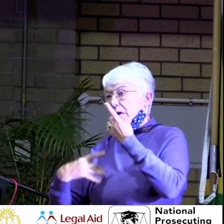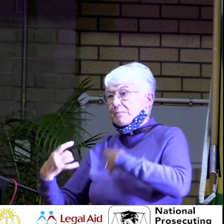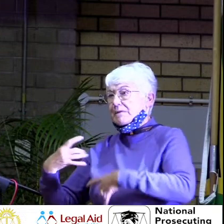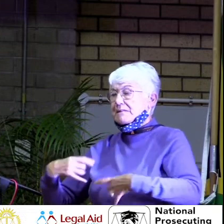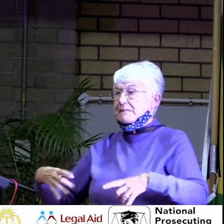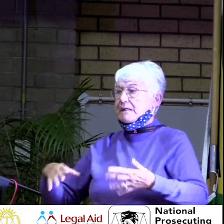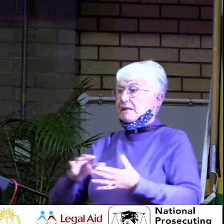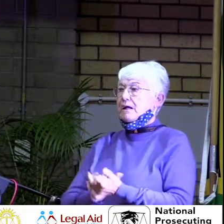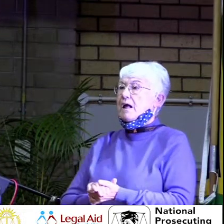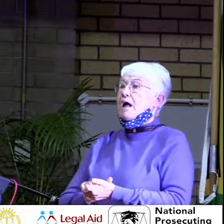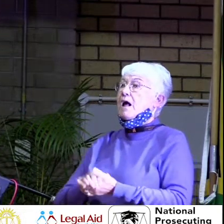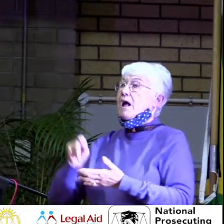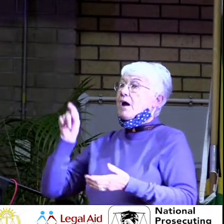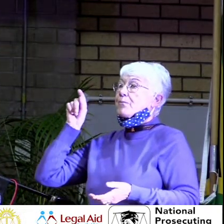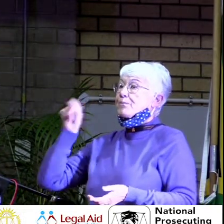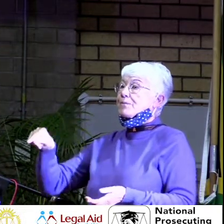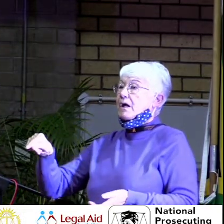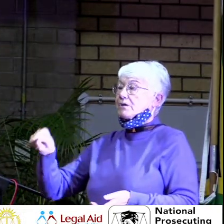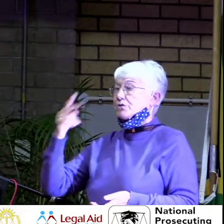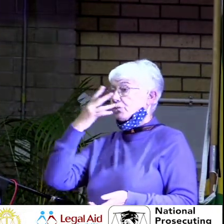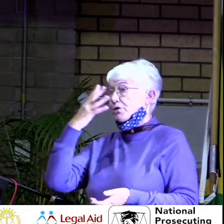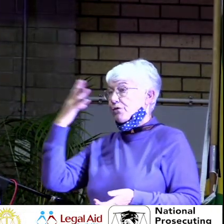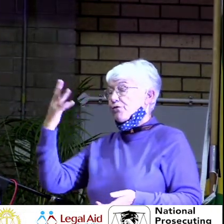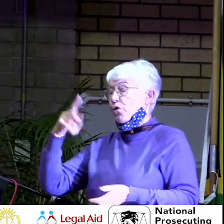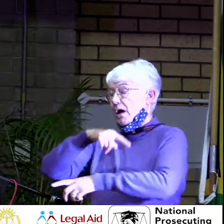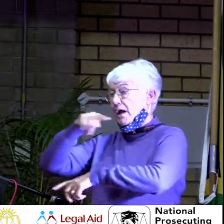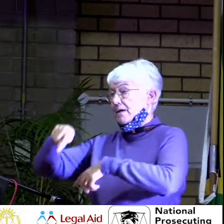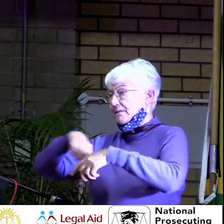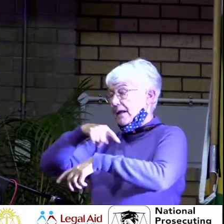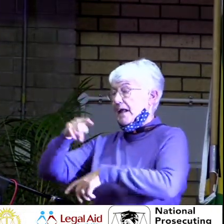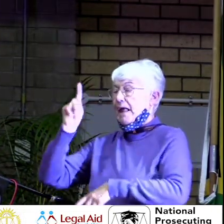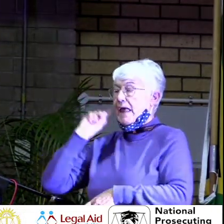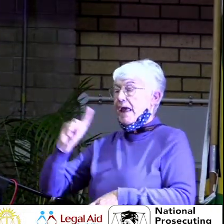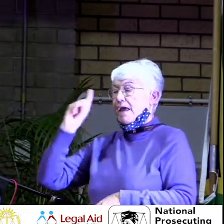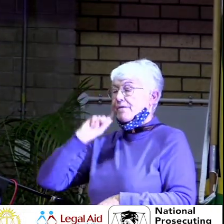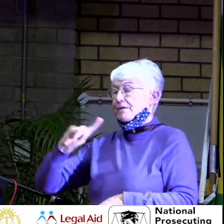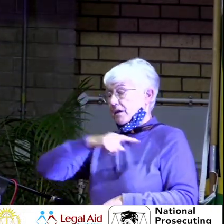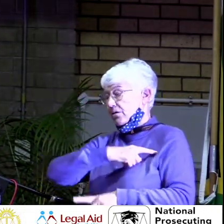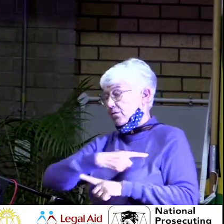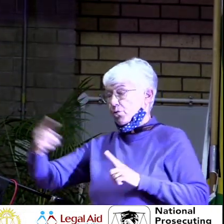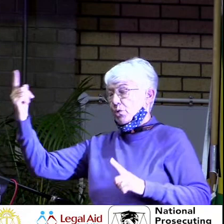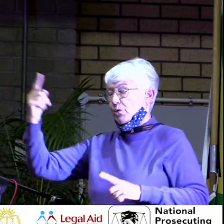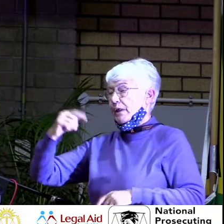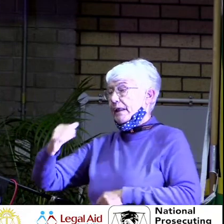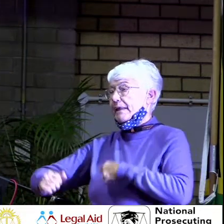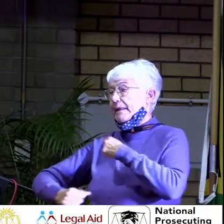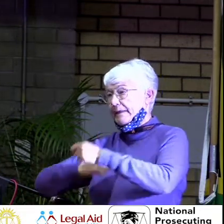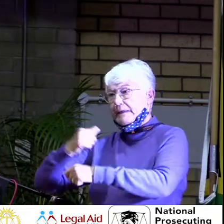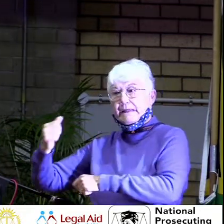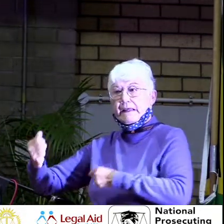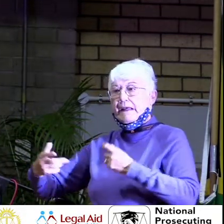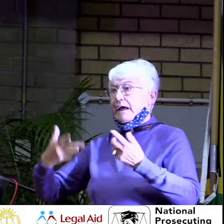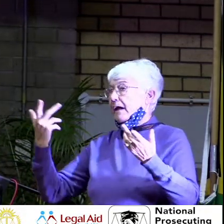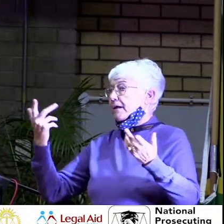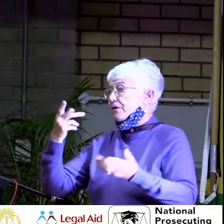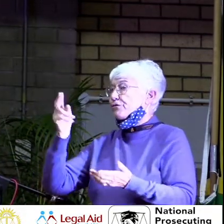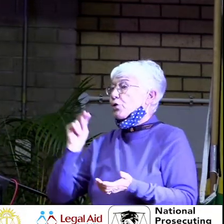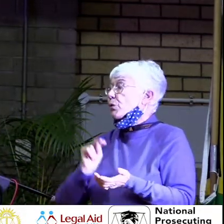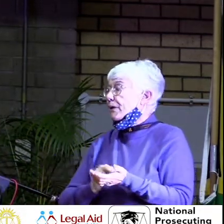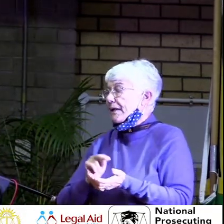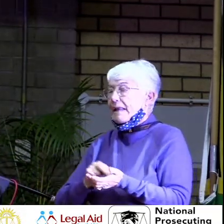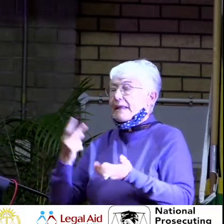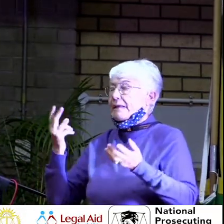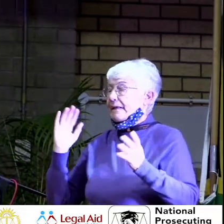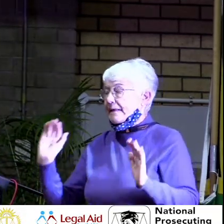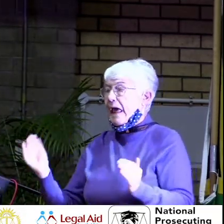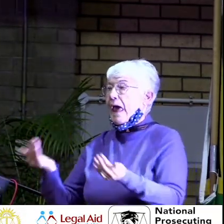24 hours a day, 365 days a year, an emergency. And as has been